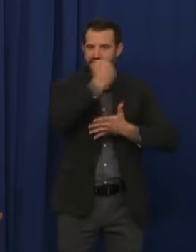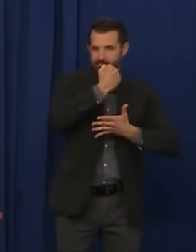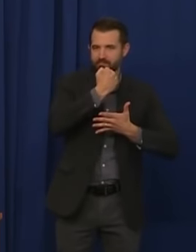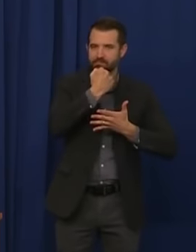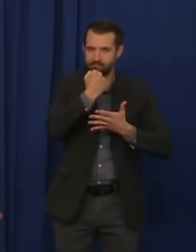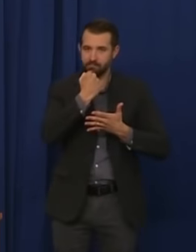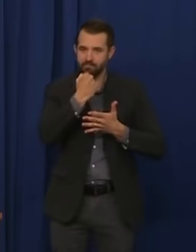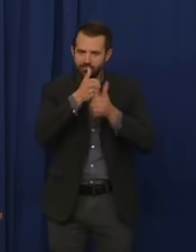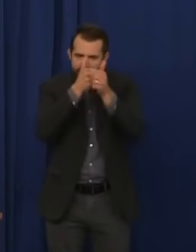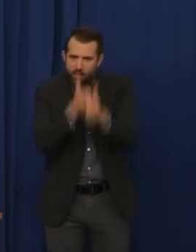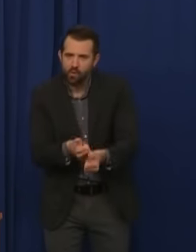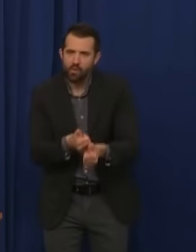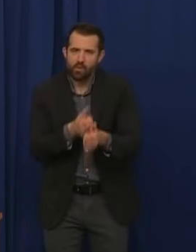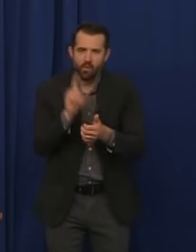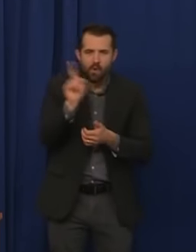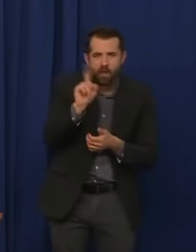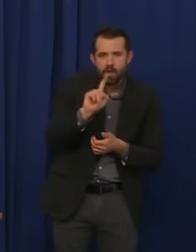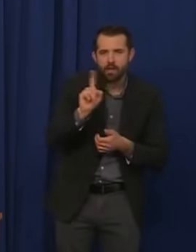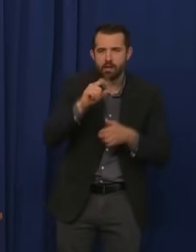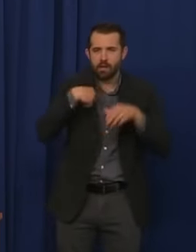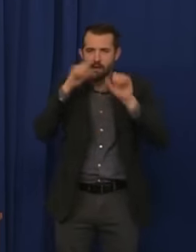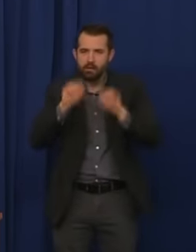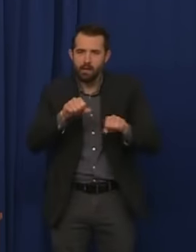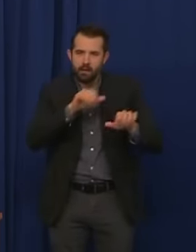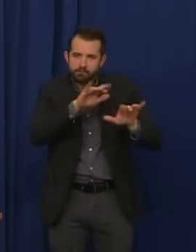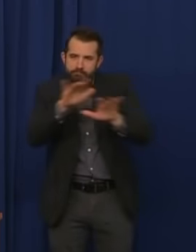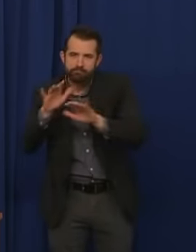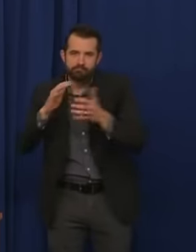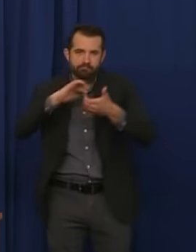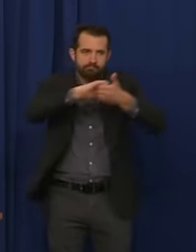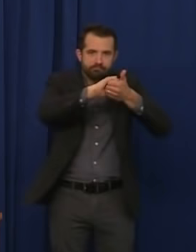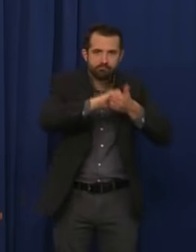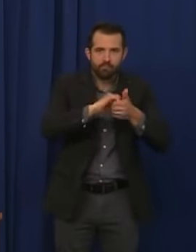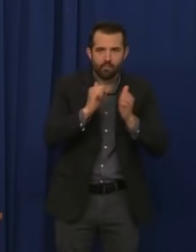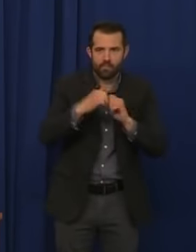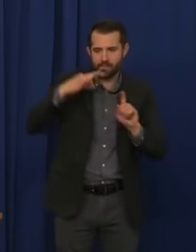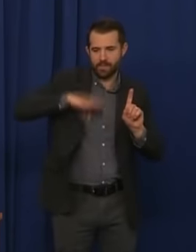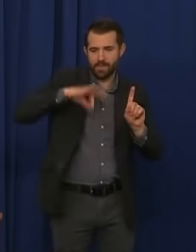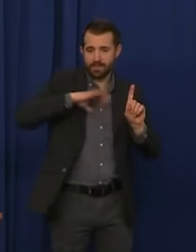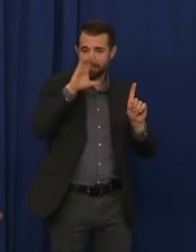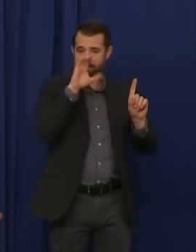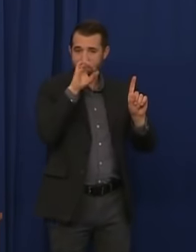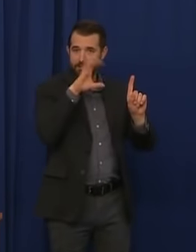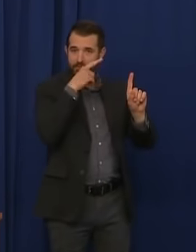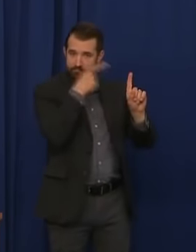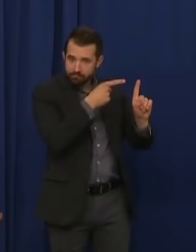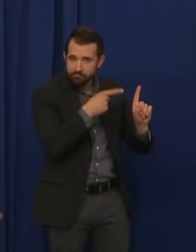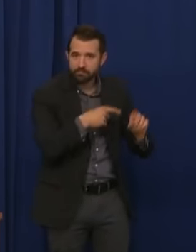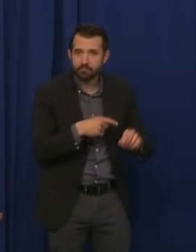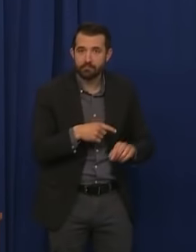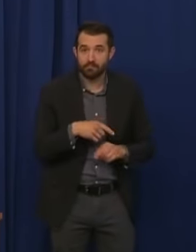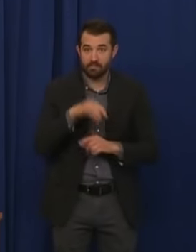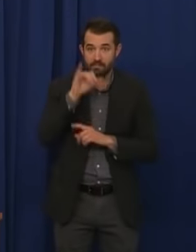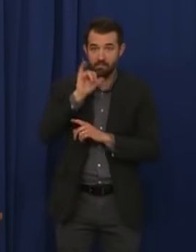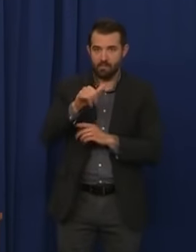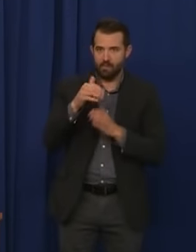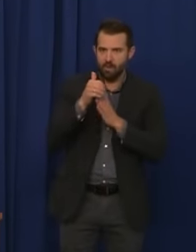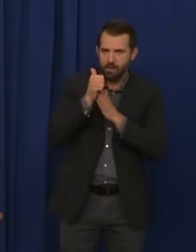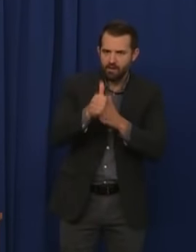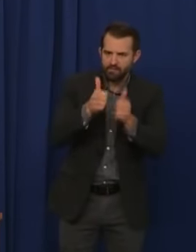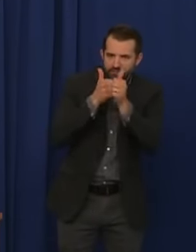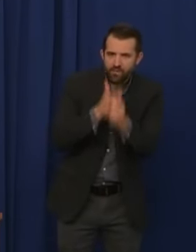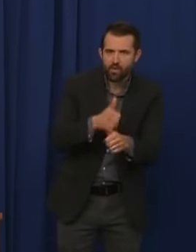currently under development by the Maine CDC. And that will lead to a phased reopening